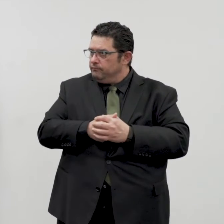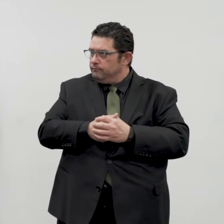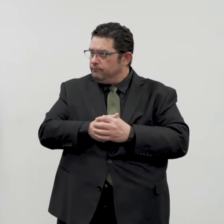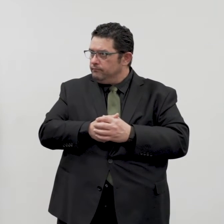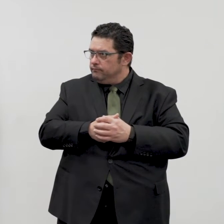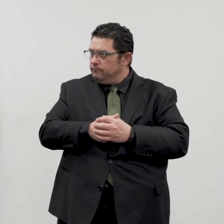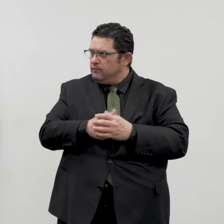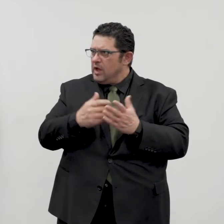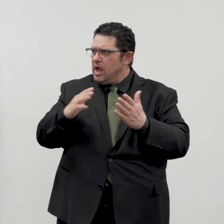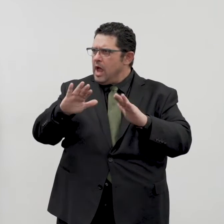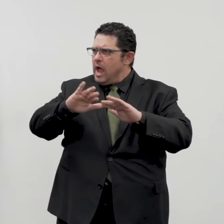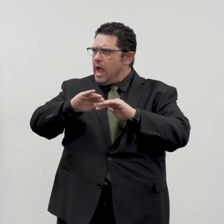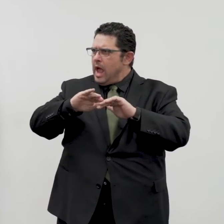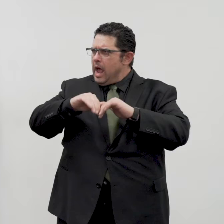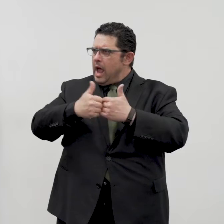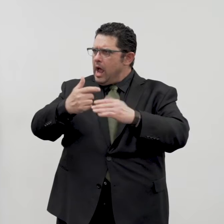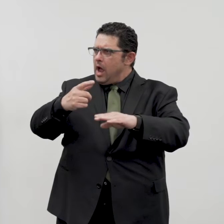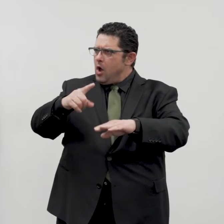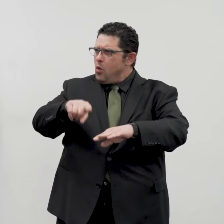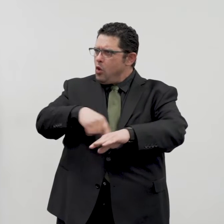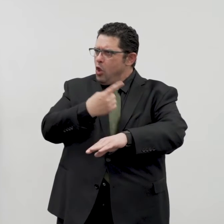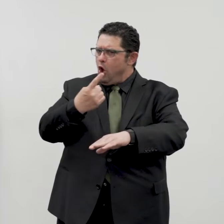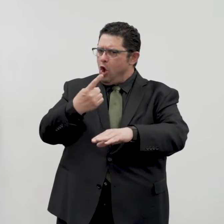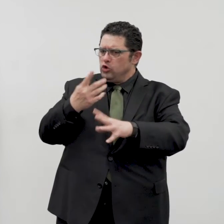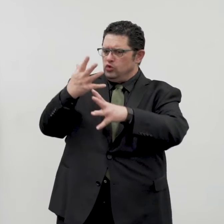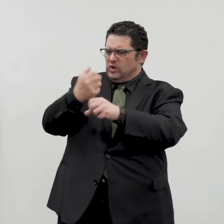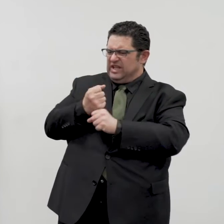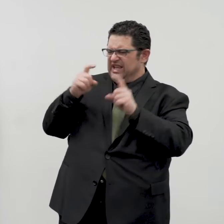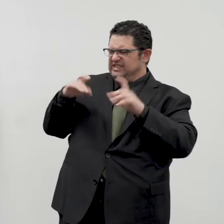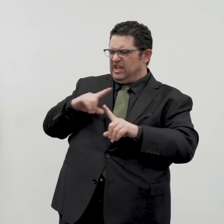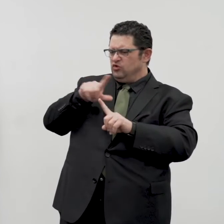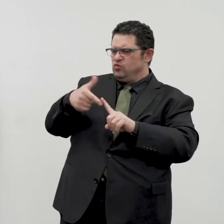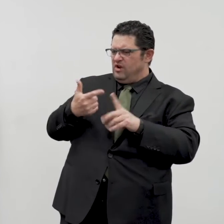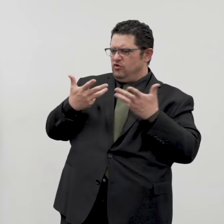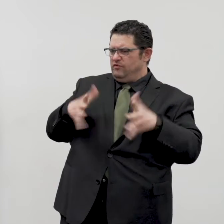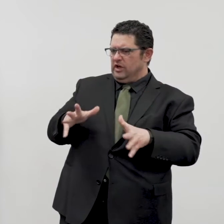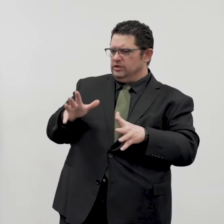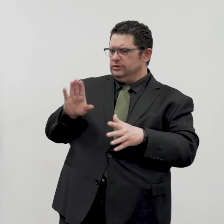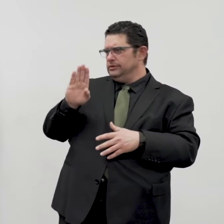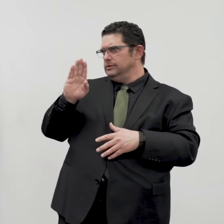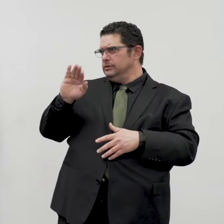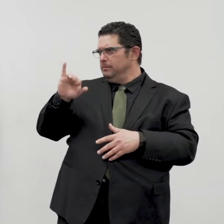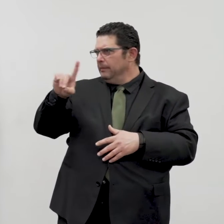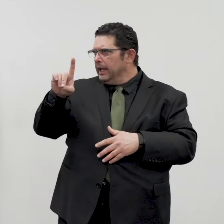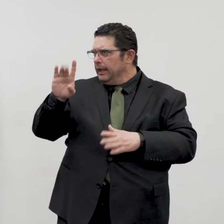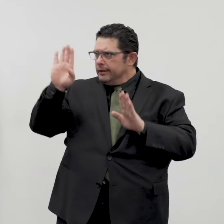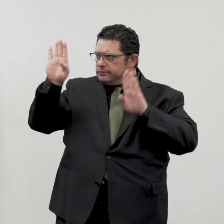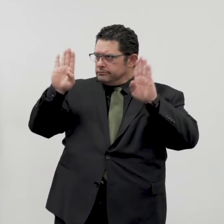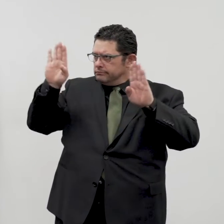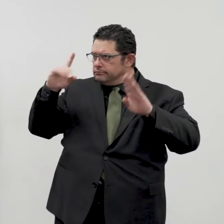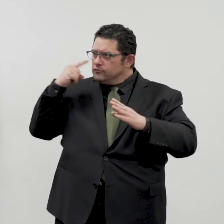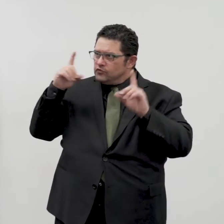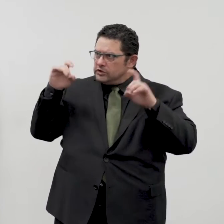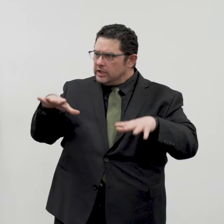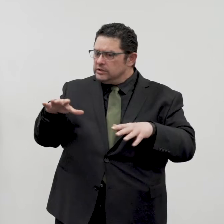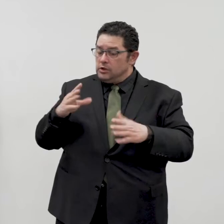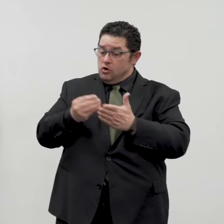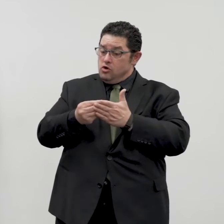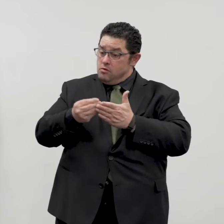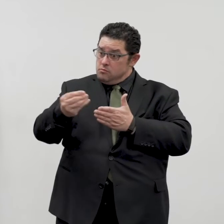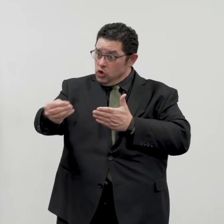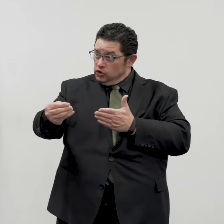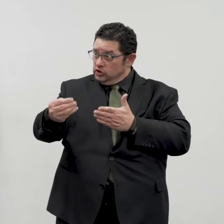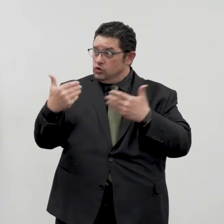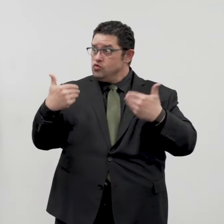would be to get tests in once you went out to bid for them? The testing purchasing environment in our country is